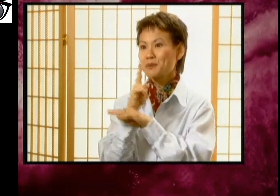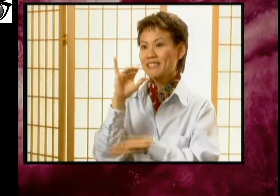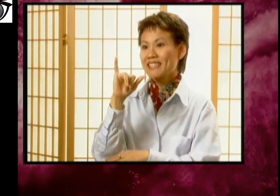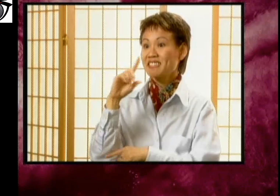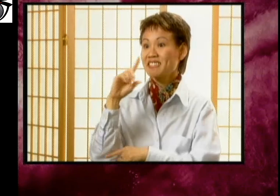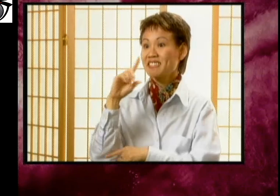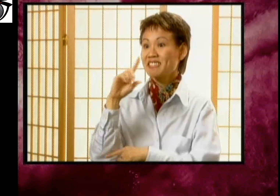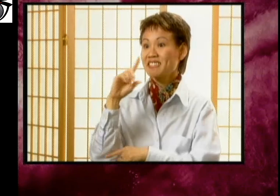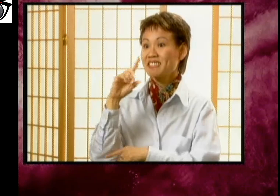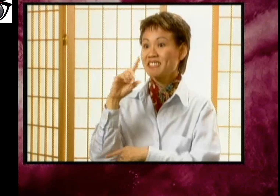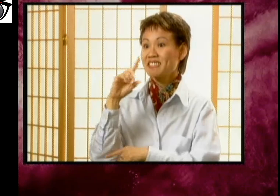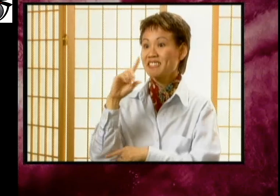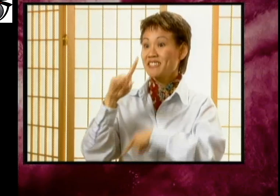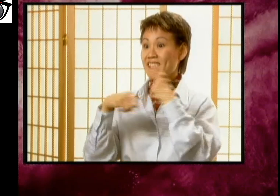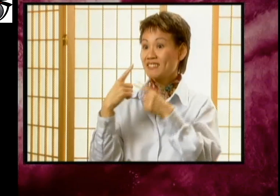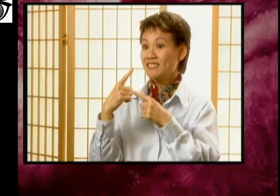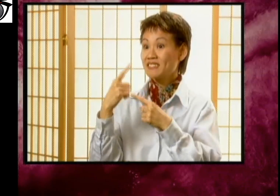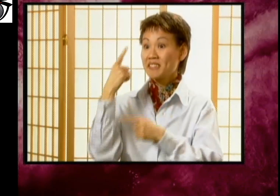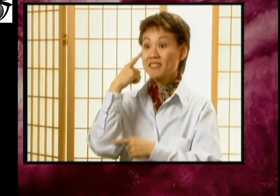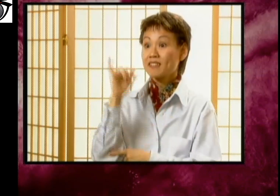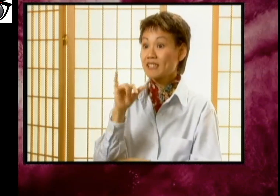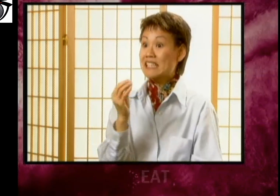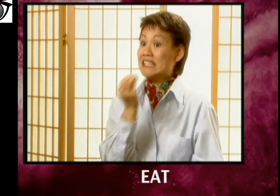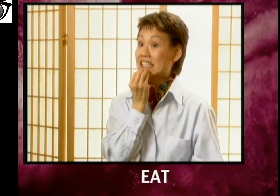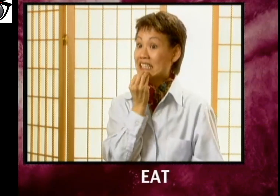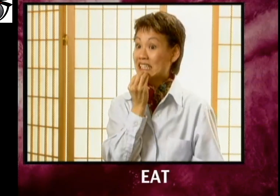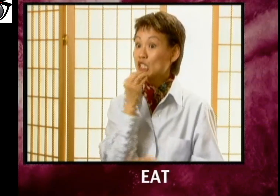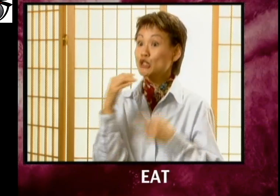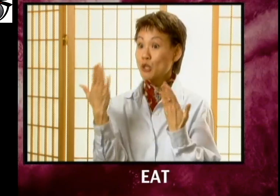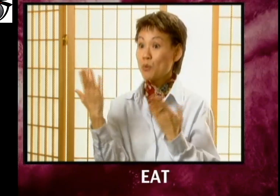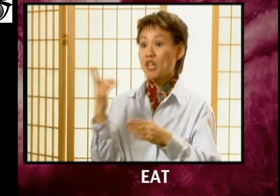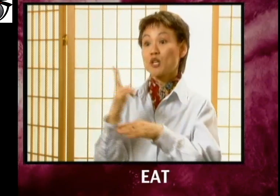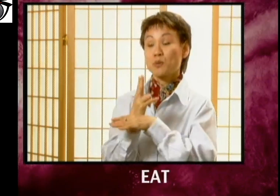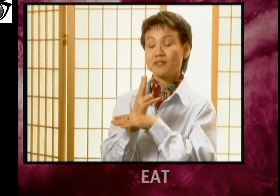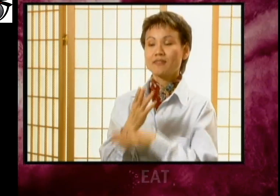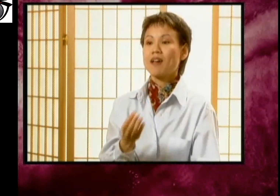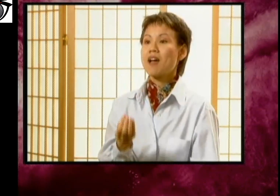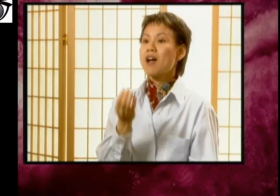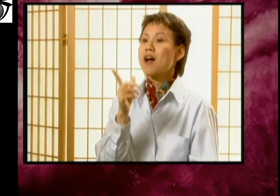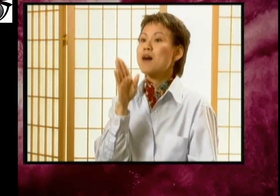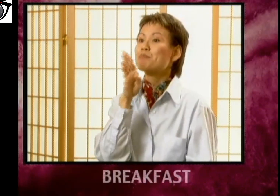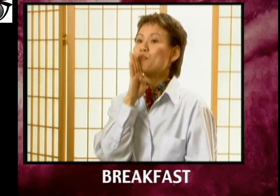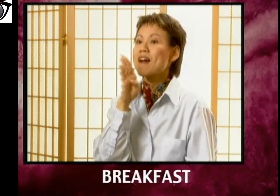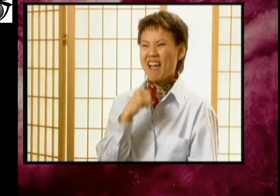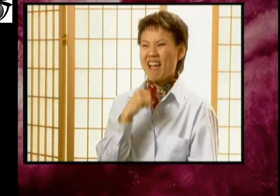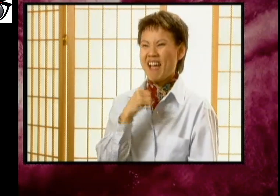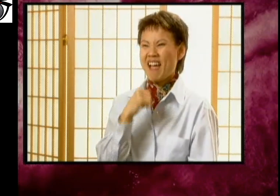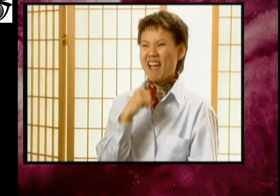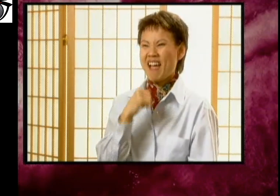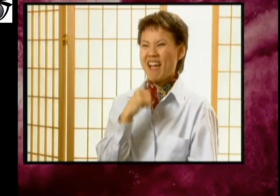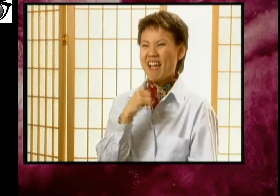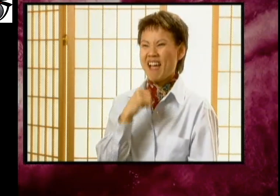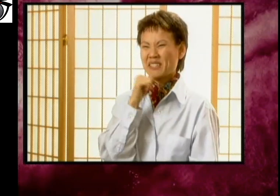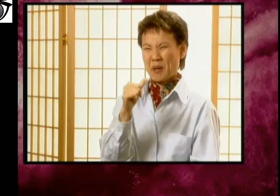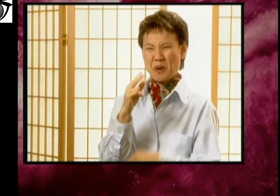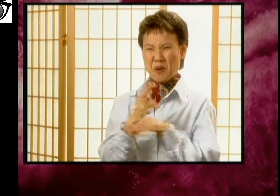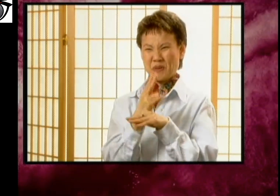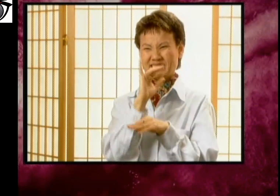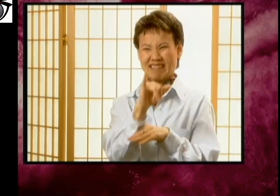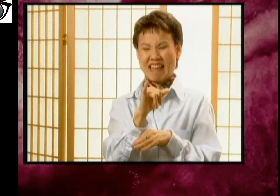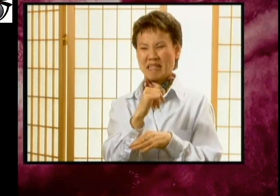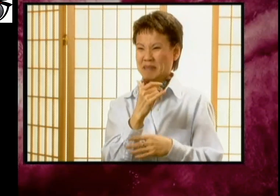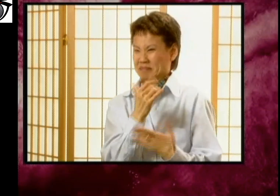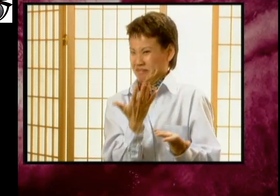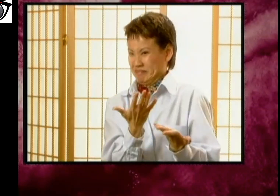But some people use initialized signs made like eat. So this is breakfast. I don't like